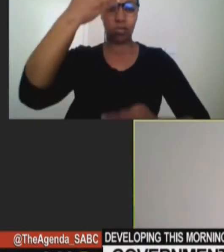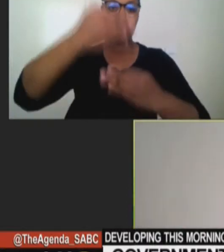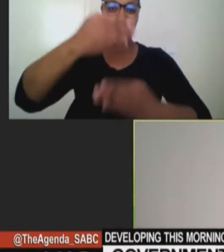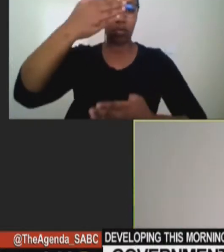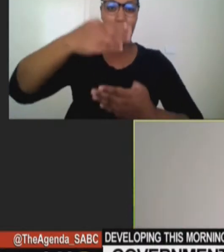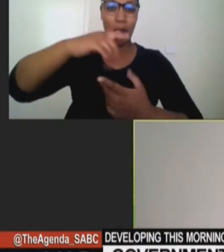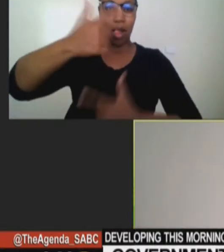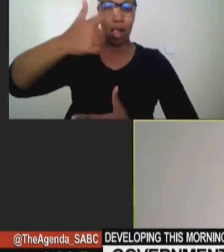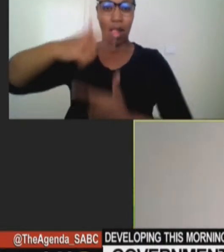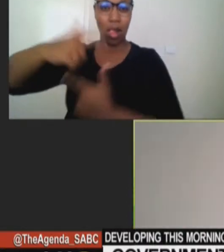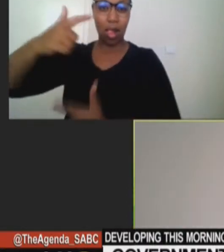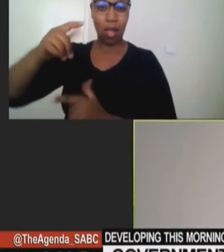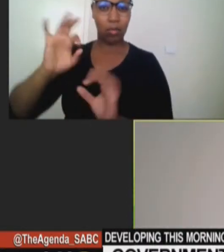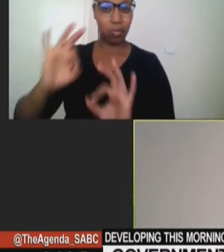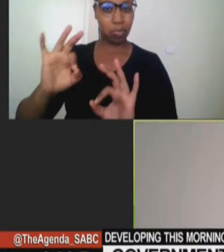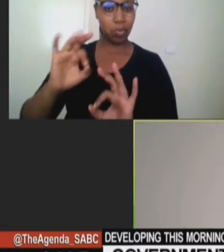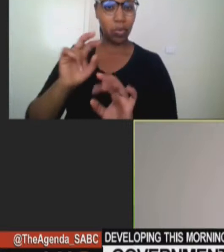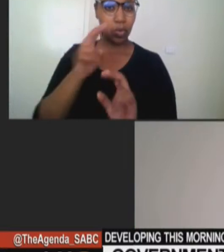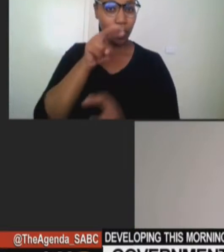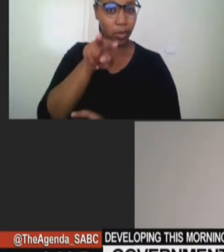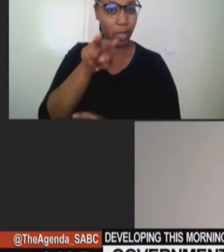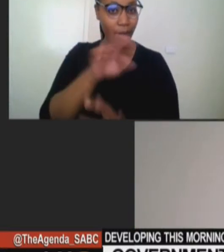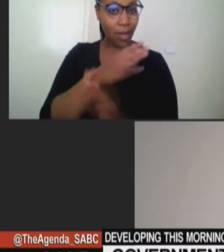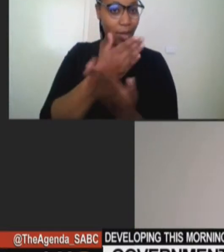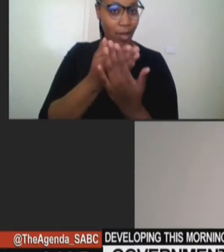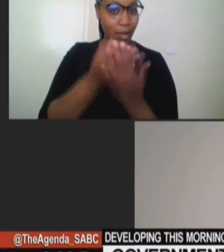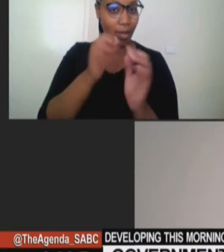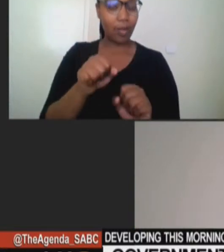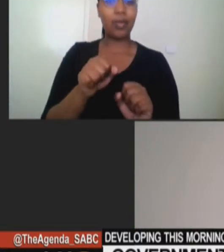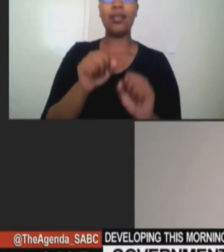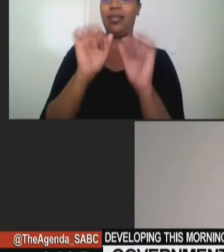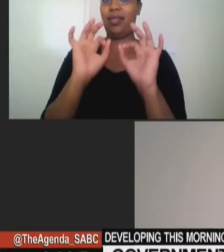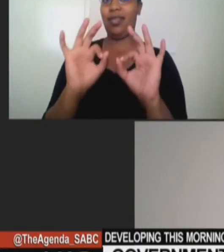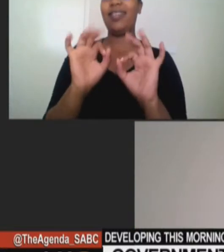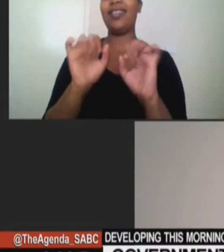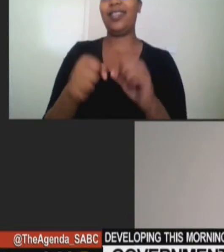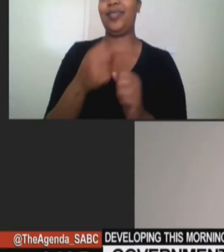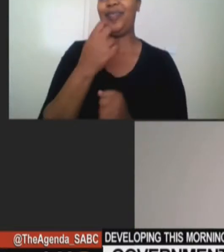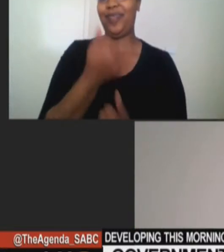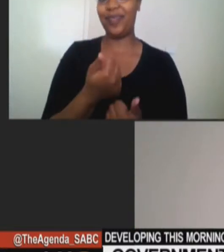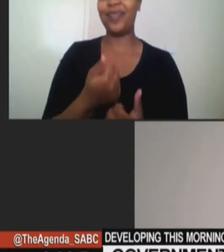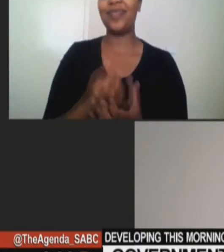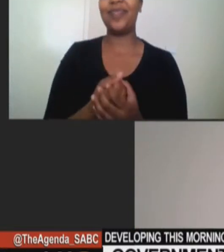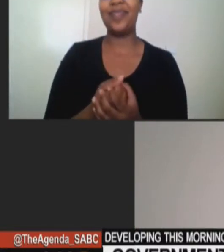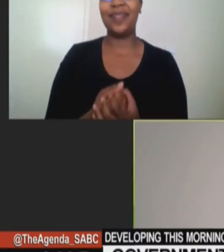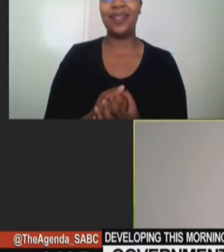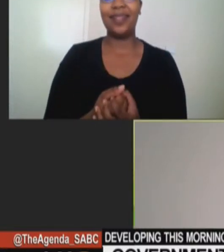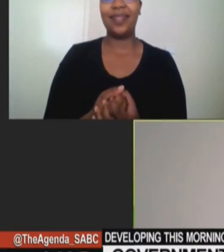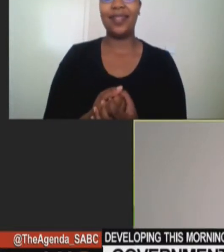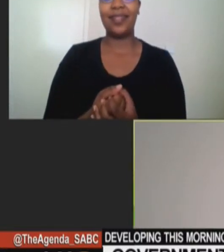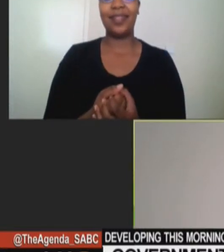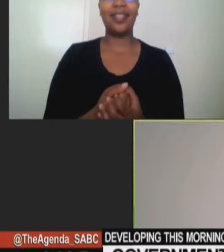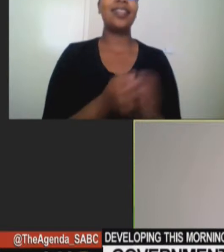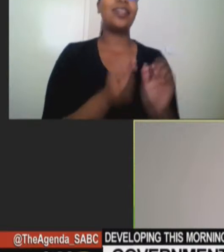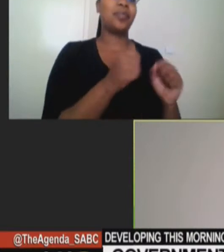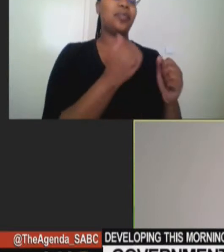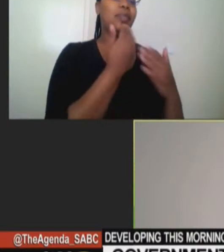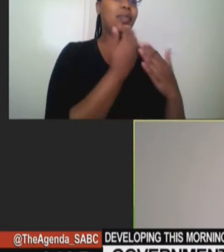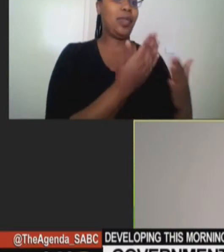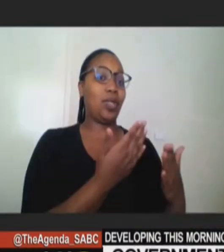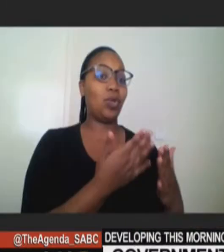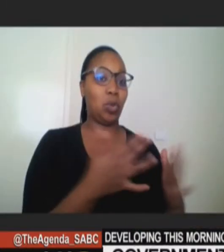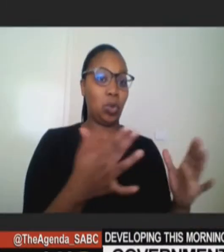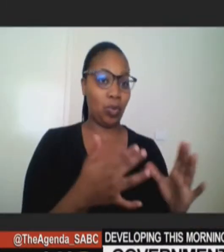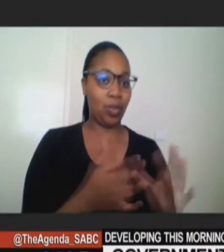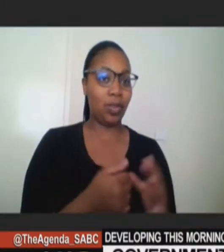on TV, the camera TV are, but yes, now we can see you. Yeah, okay, thank you very much.